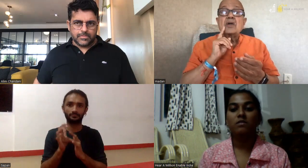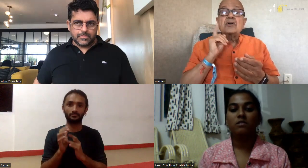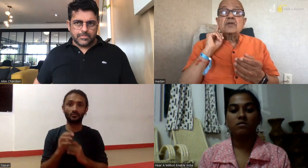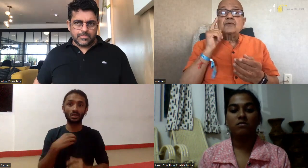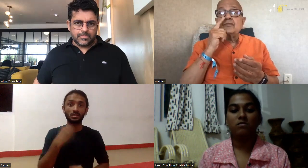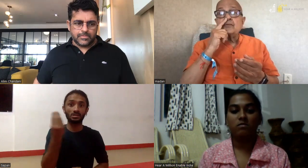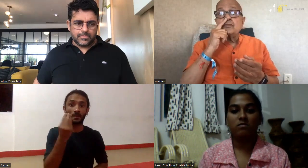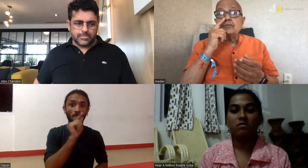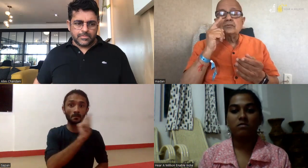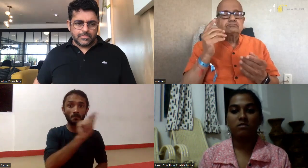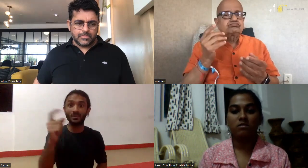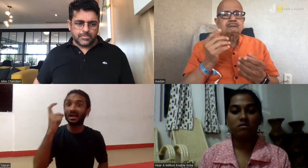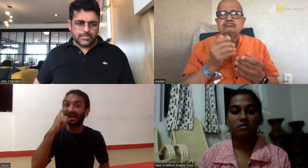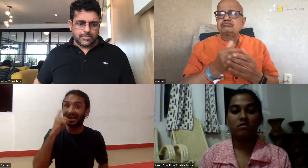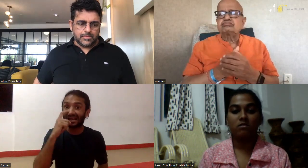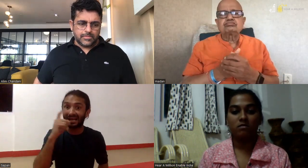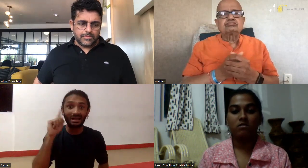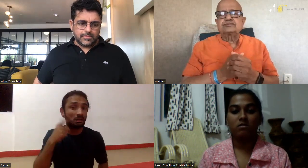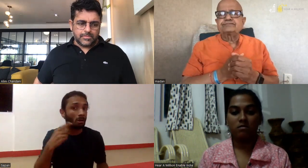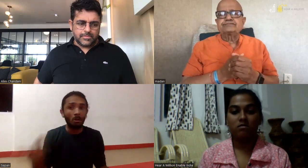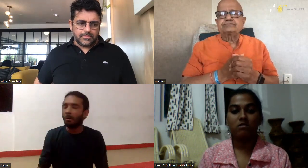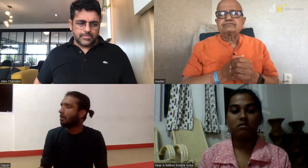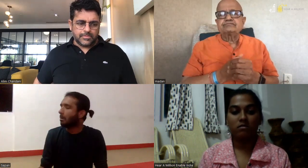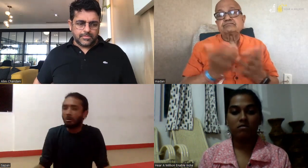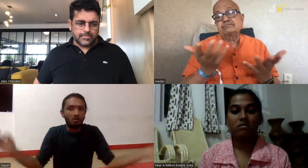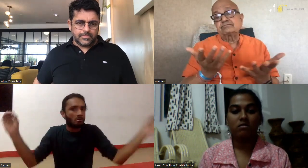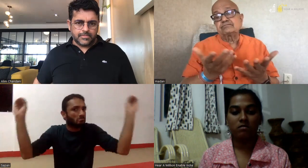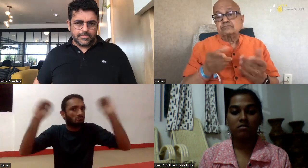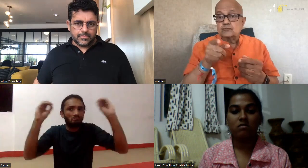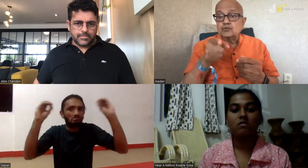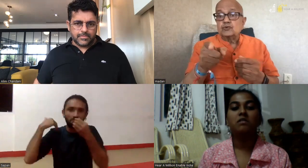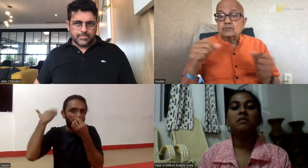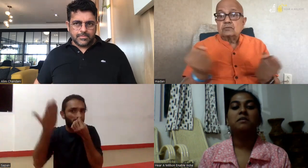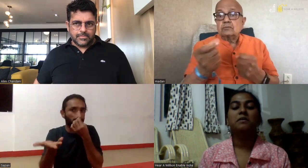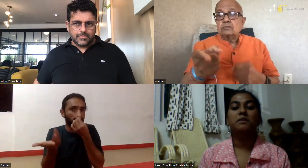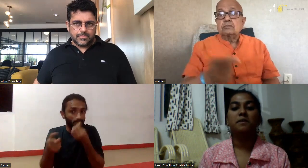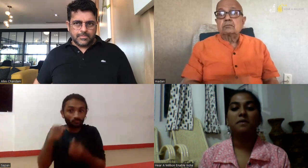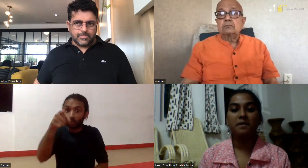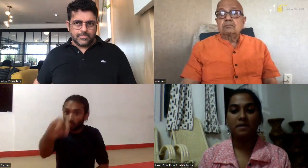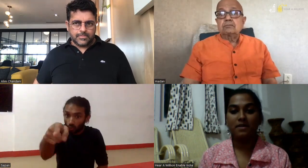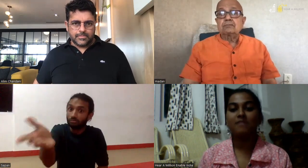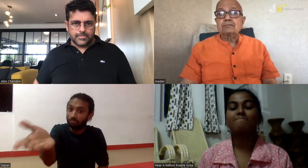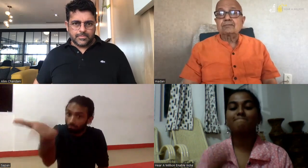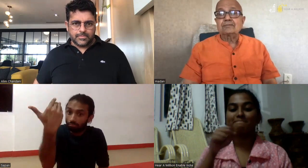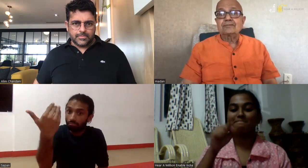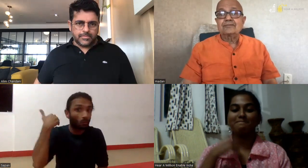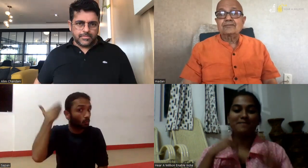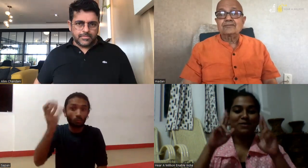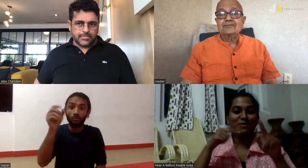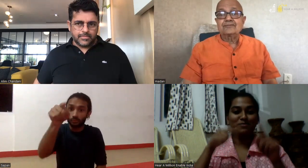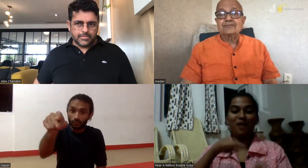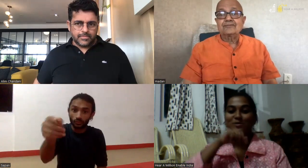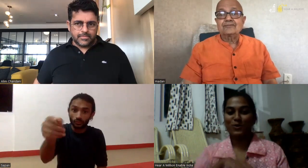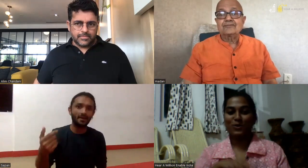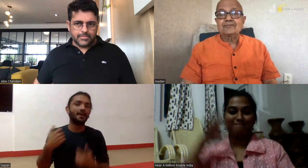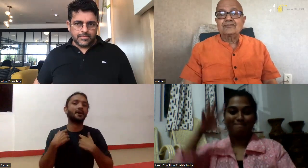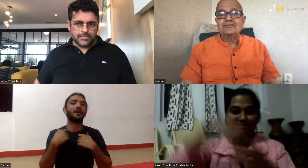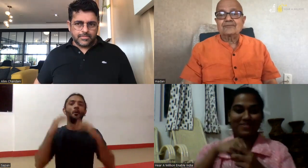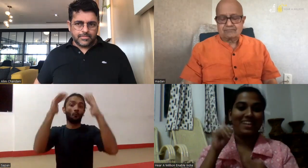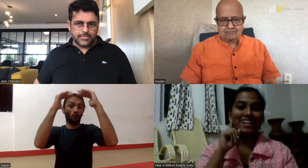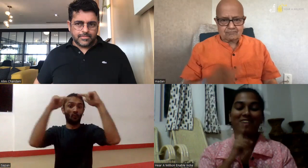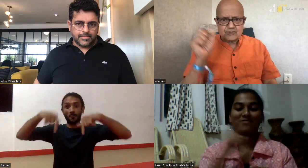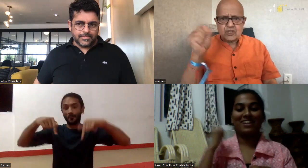But yeah, I definitely want to encourage people to become leaders and not just like be